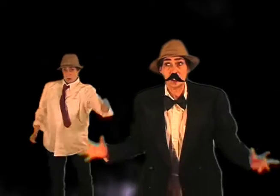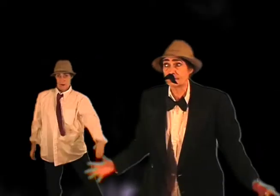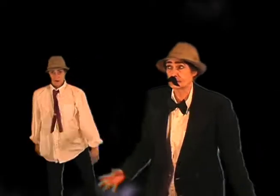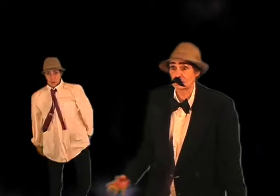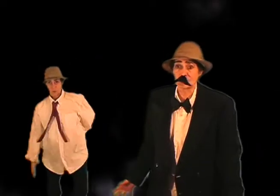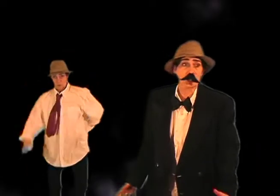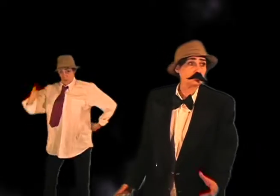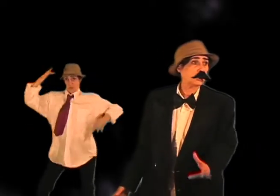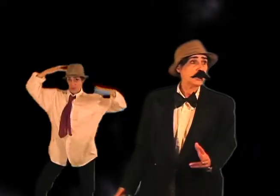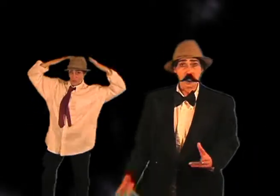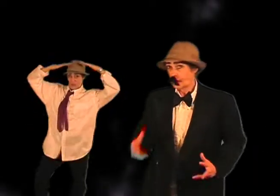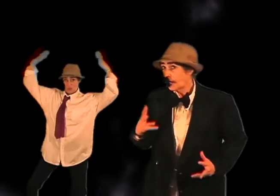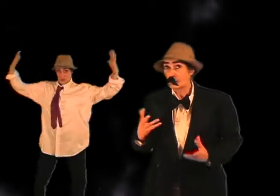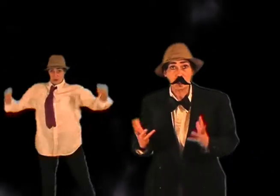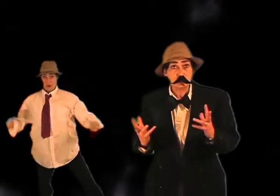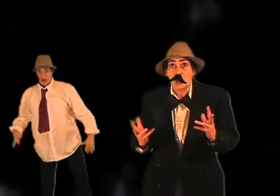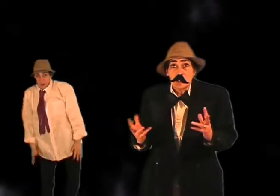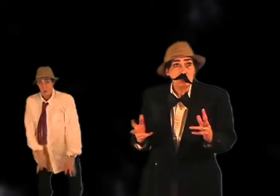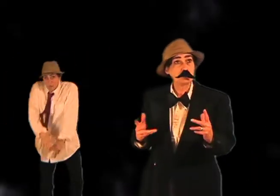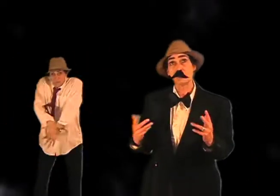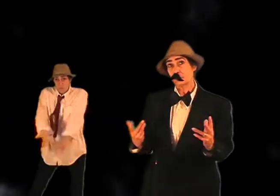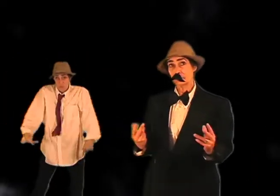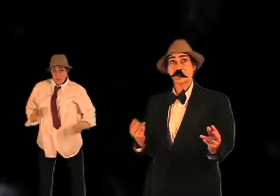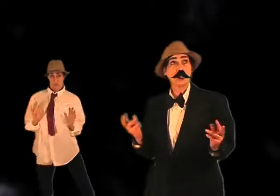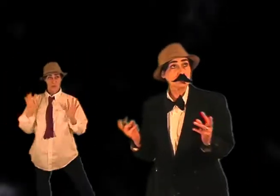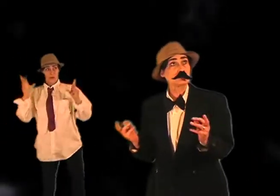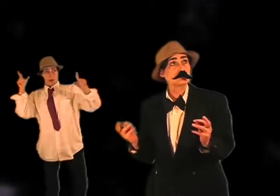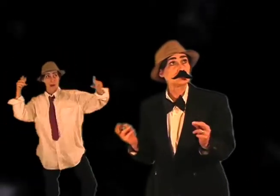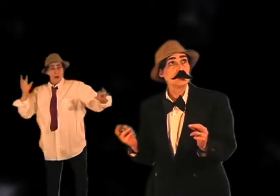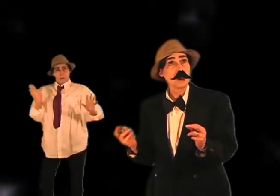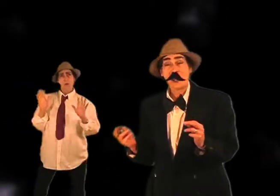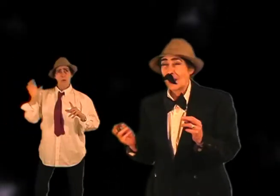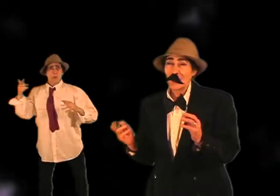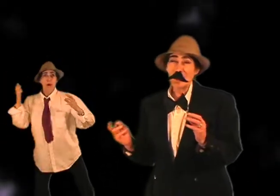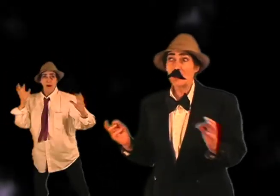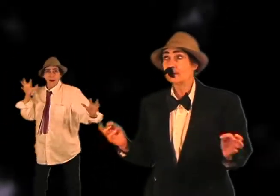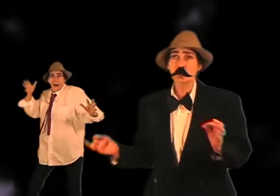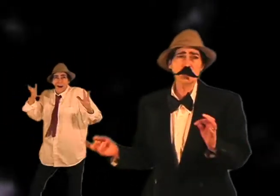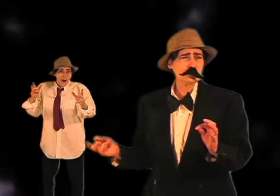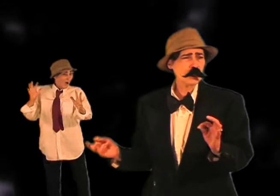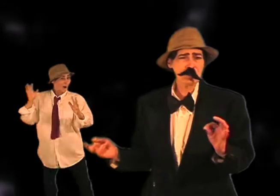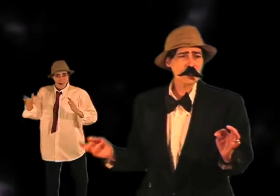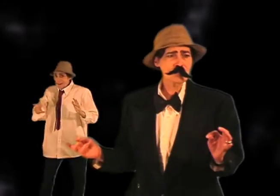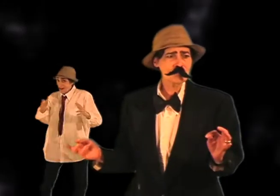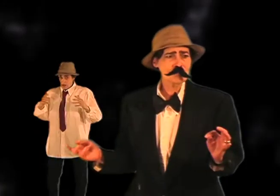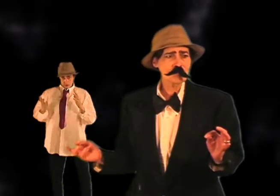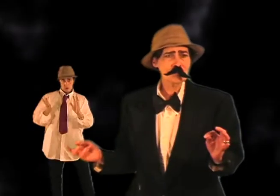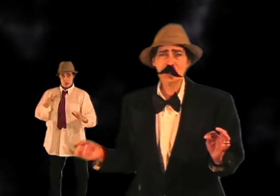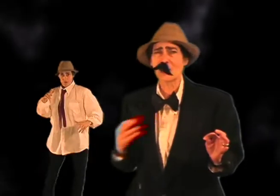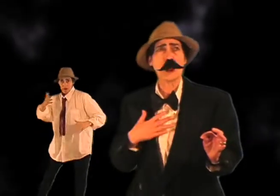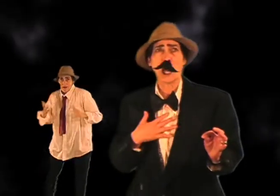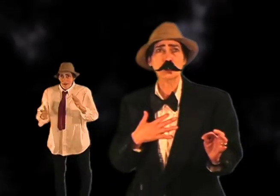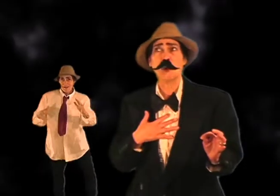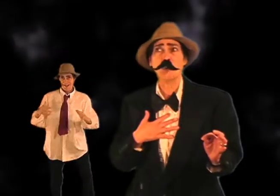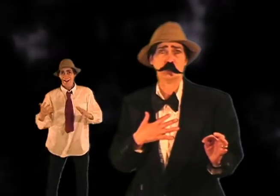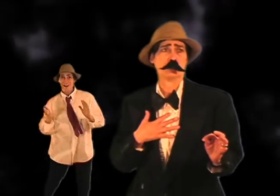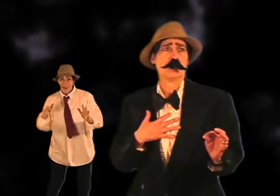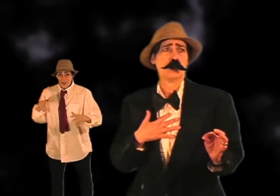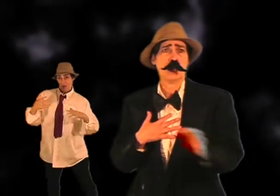ever sometimes. The harder I try, the more difficult it gets. You know, Sammy, he's got a heart of gold. I love